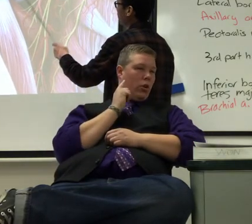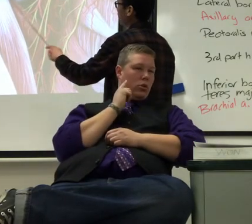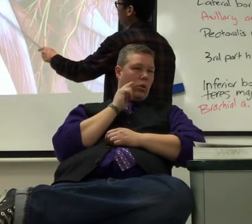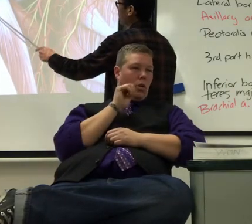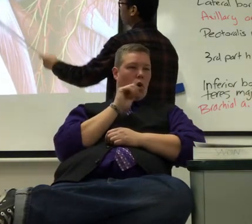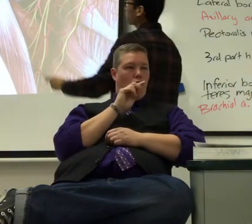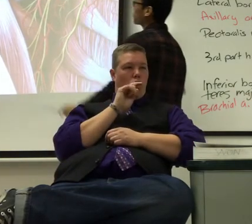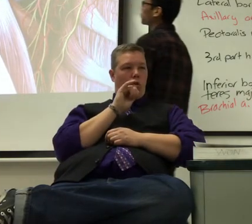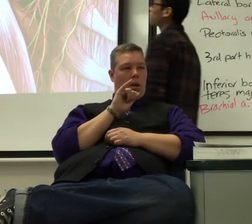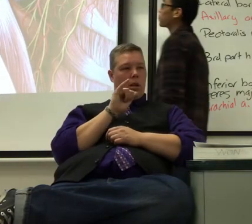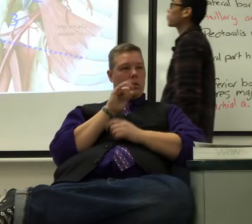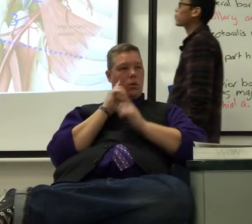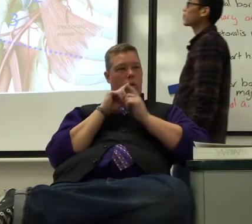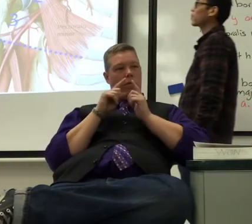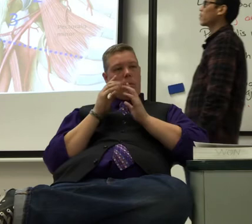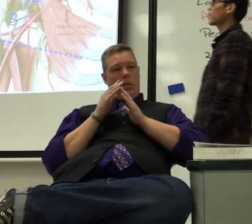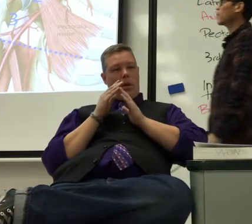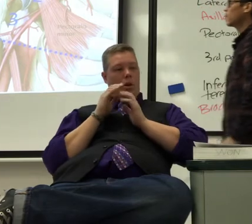much going from there to there.